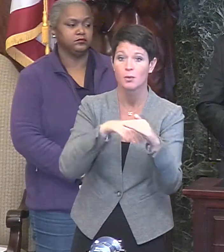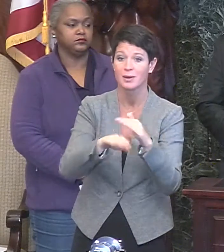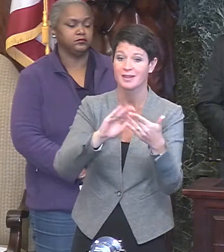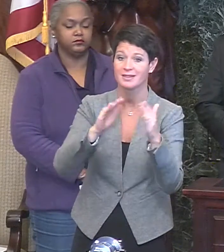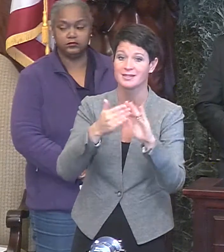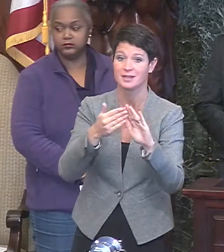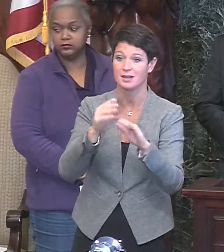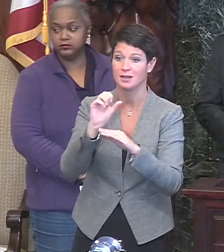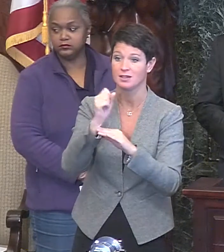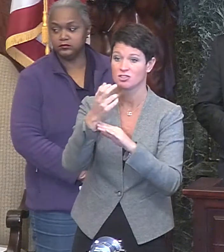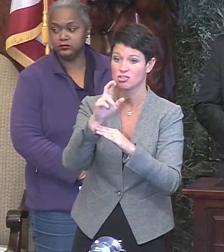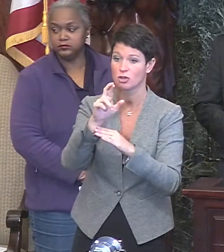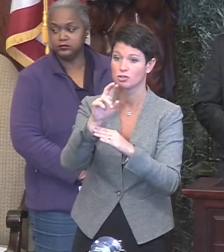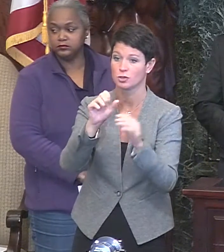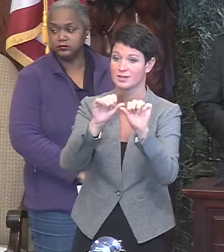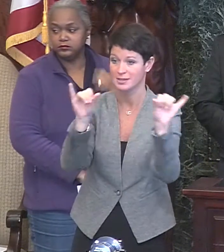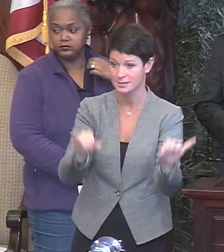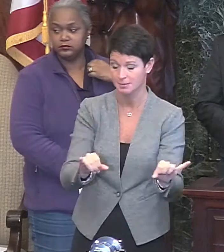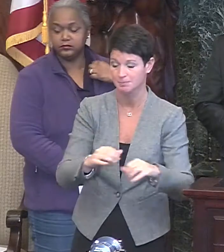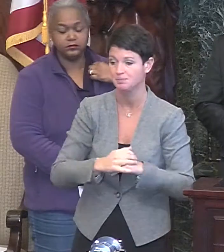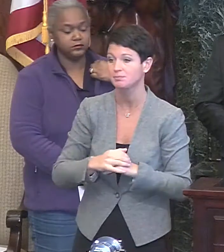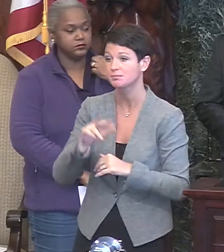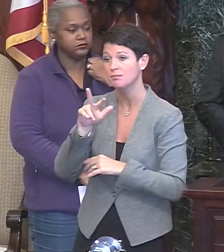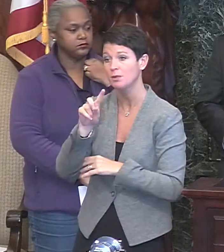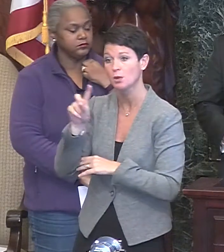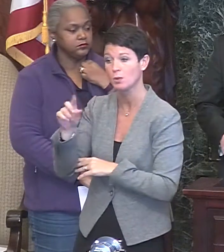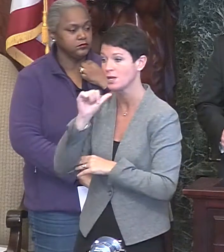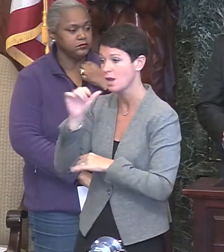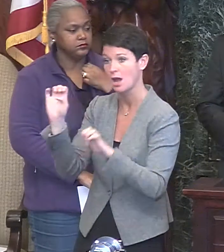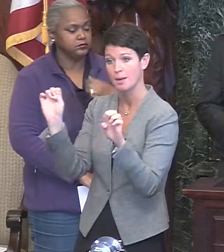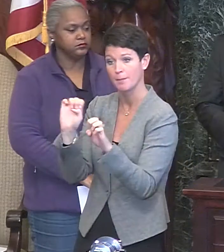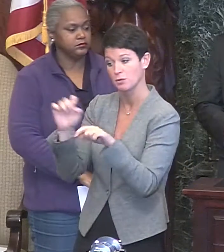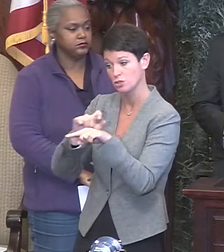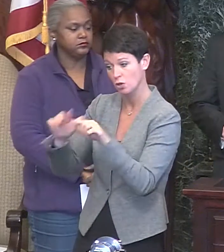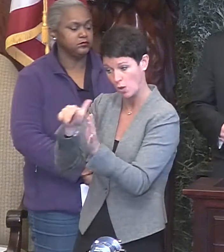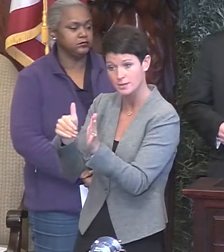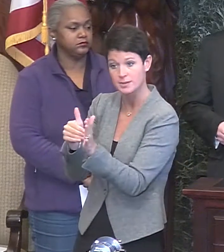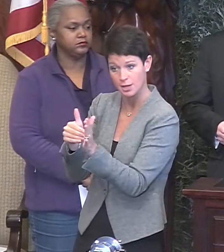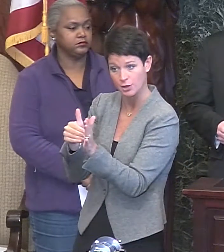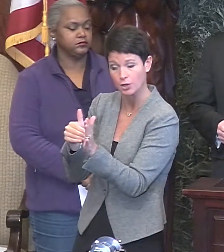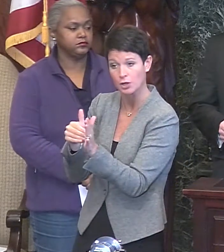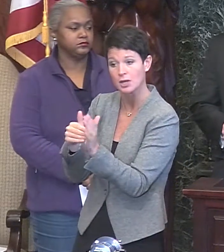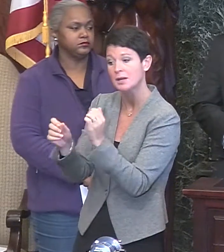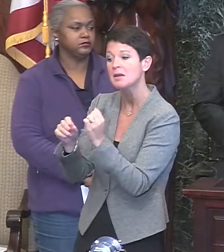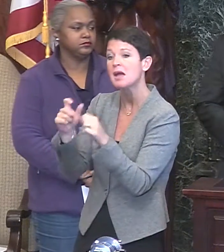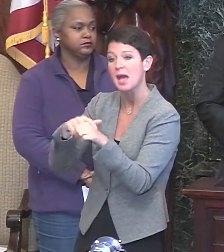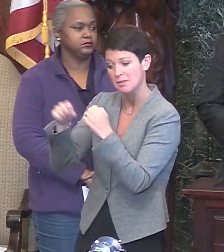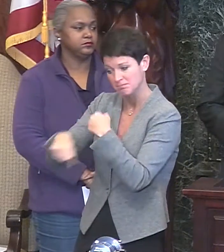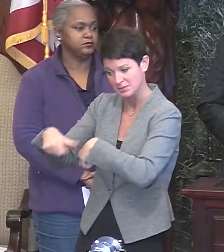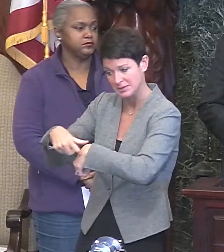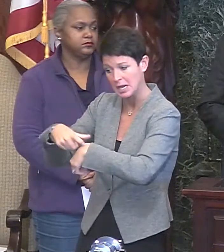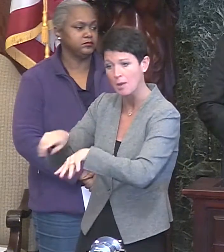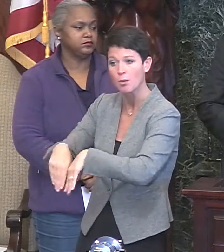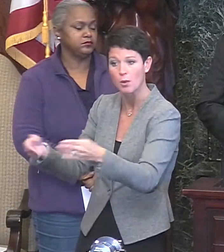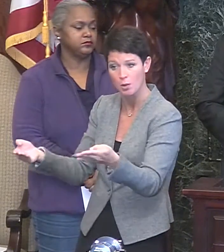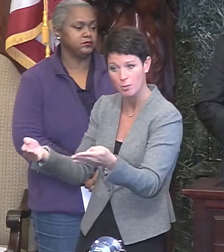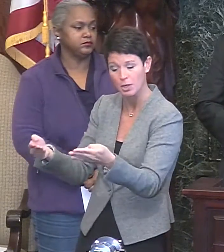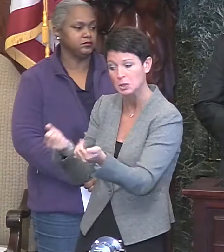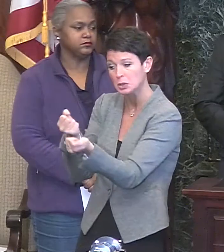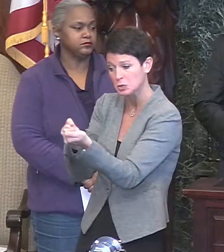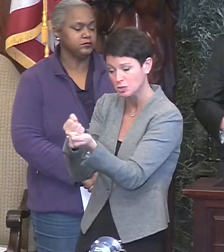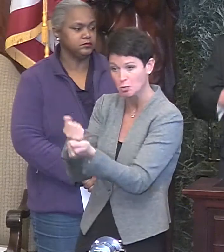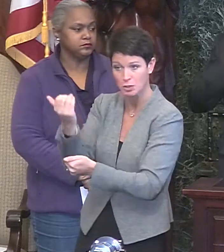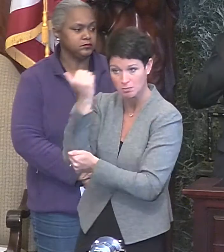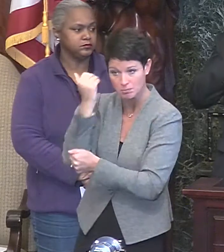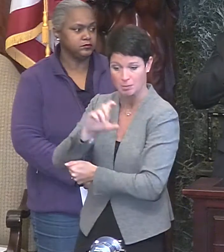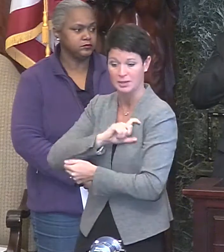shelter system. 311, our non-emergency call center, did extend its hours to support police and